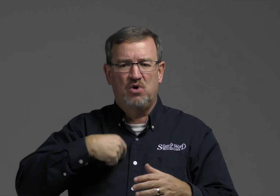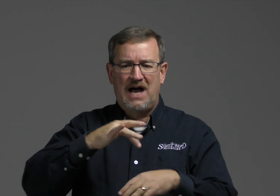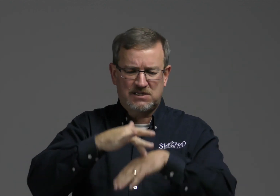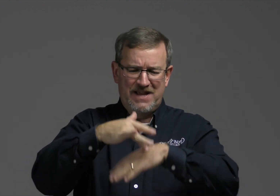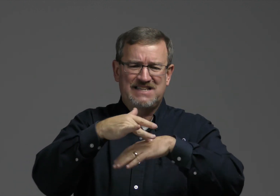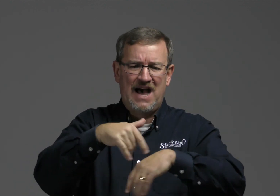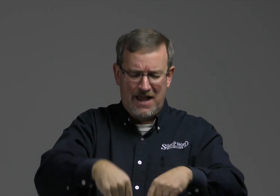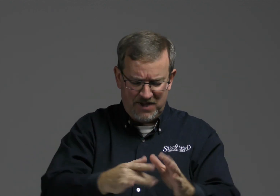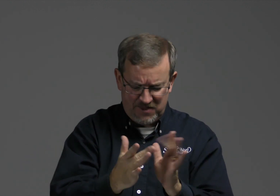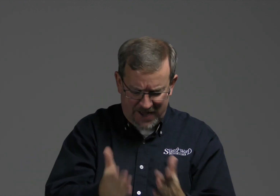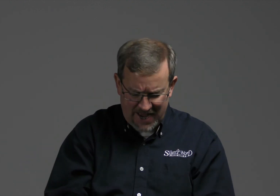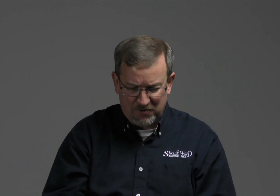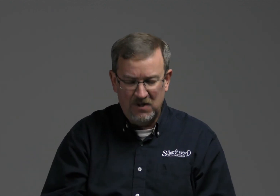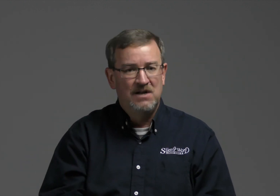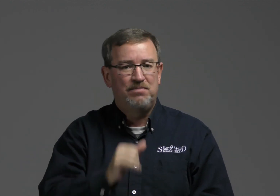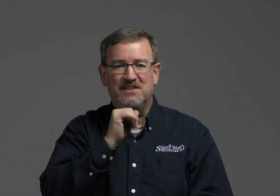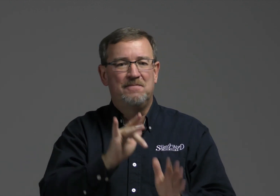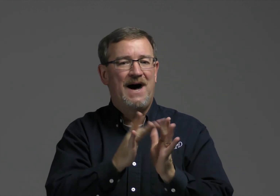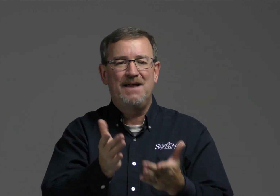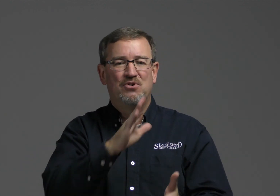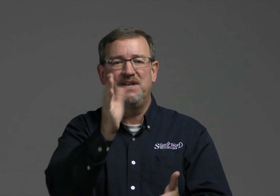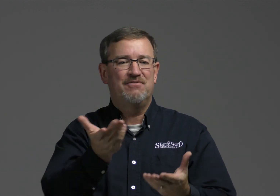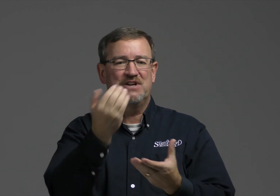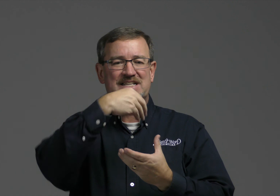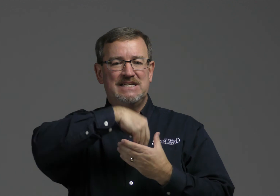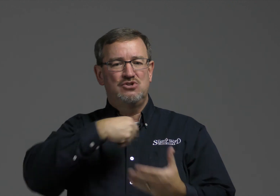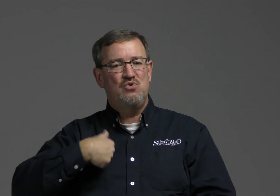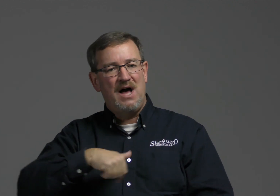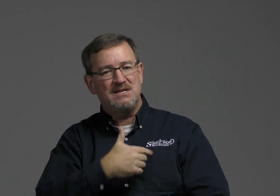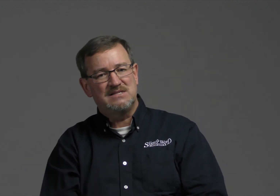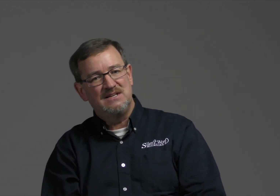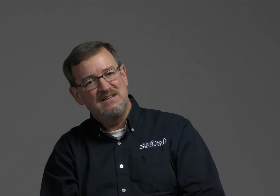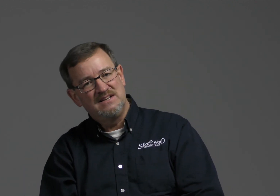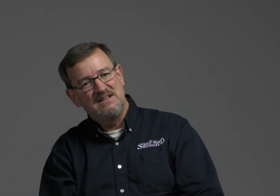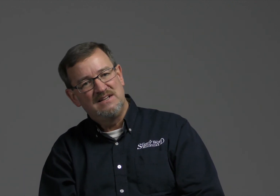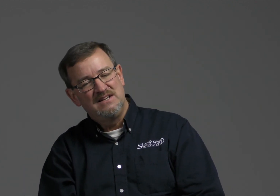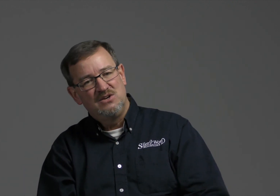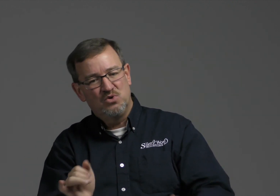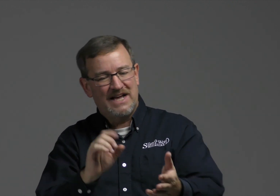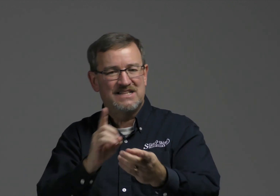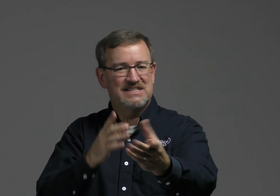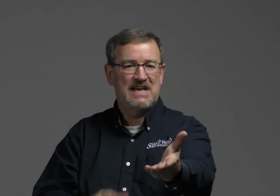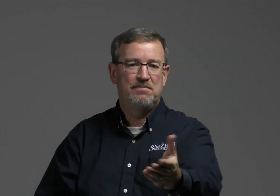well, I spend time in the Bible, but the Bible never gets into us. We're like the